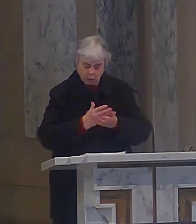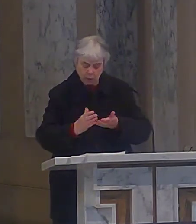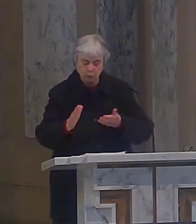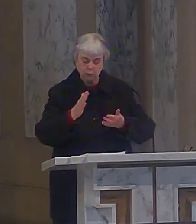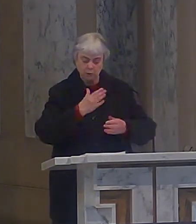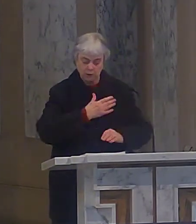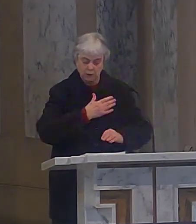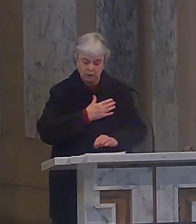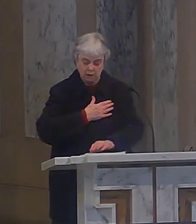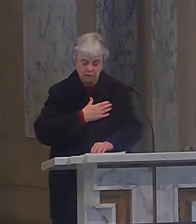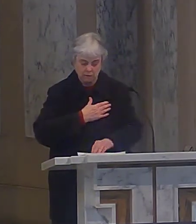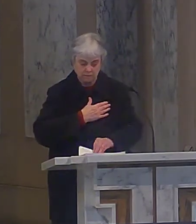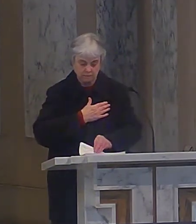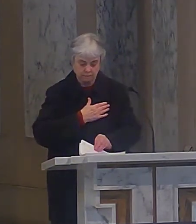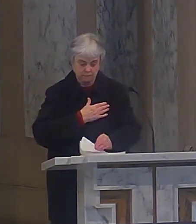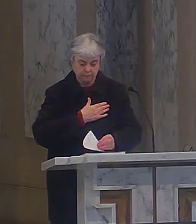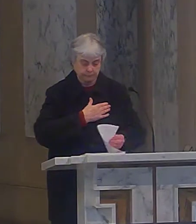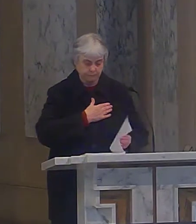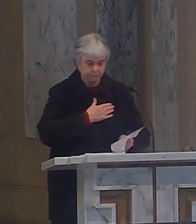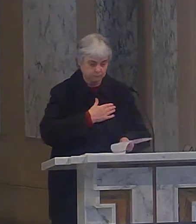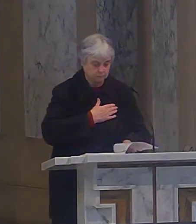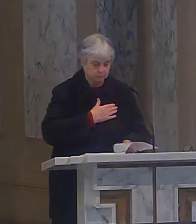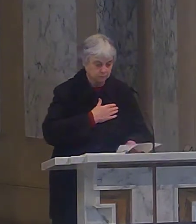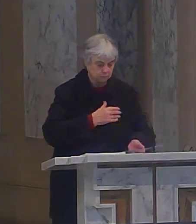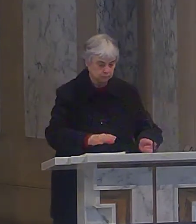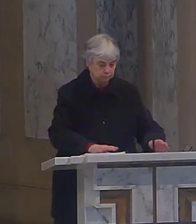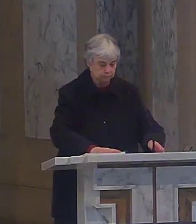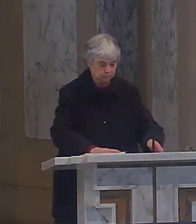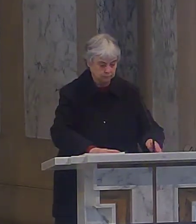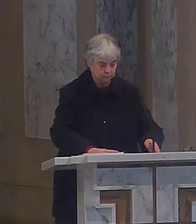your heart